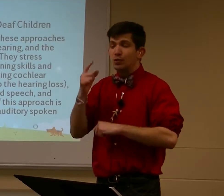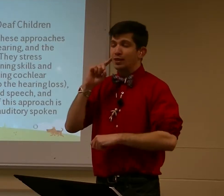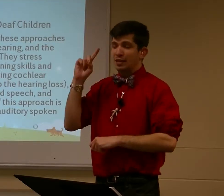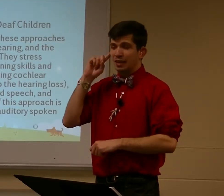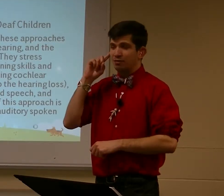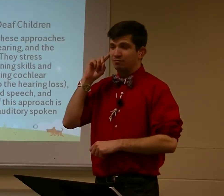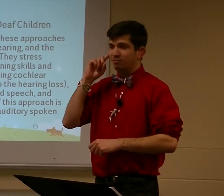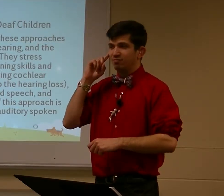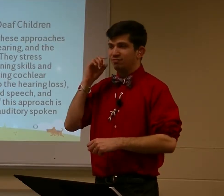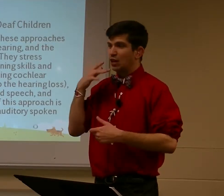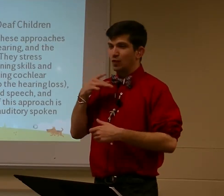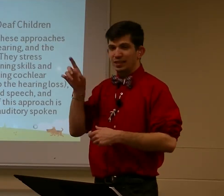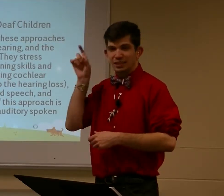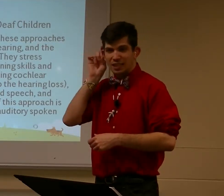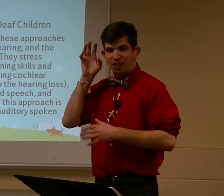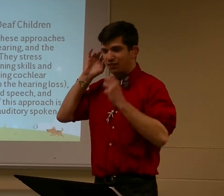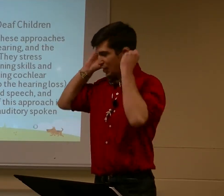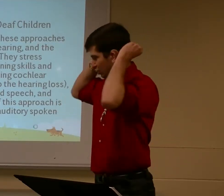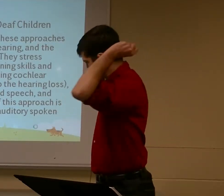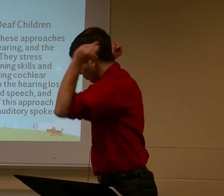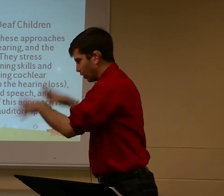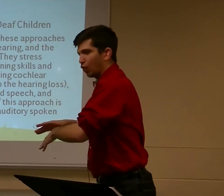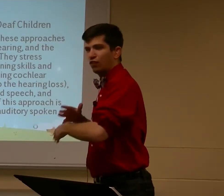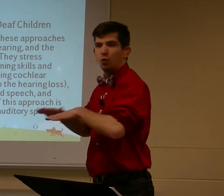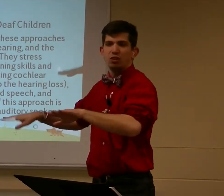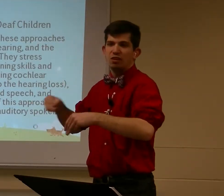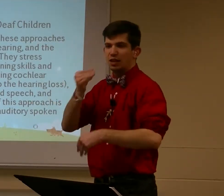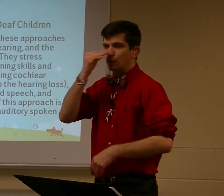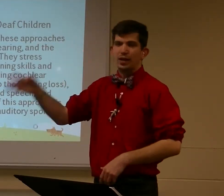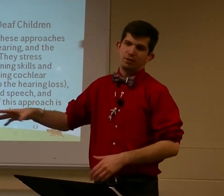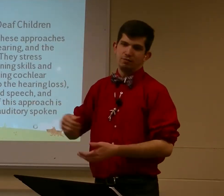of the deaf, they don't like the sound, they just throw it on the floor, they don't care.